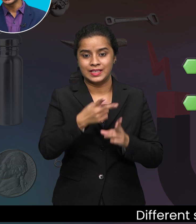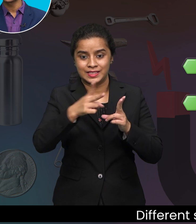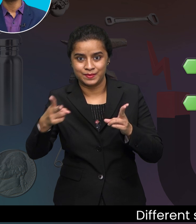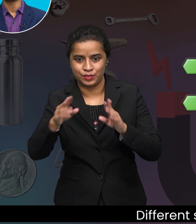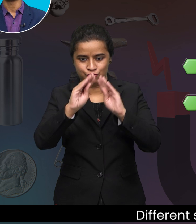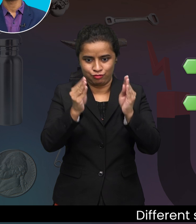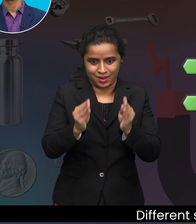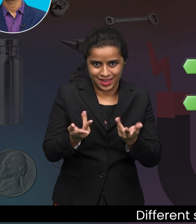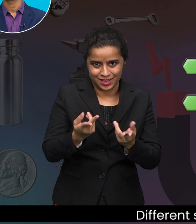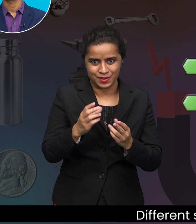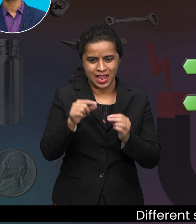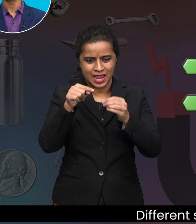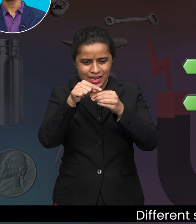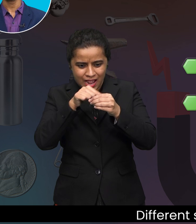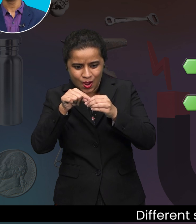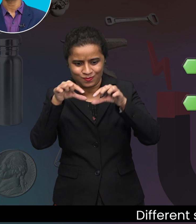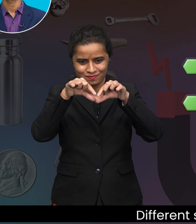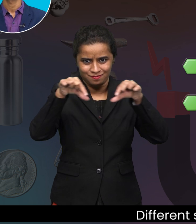different shapes of magnet,